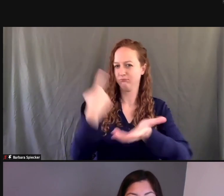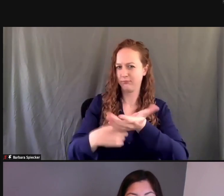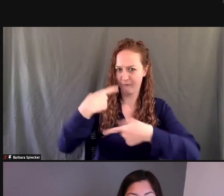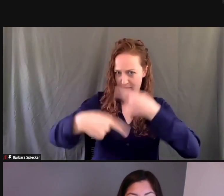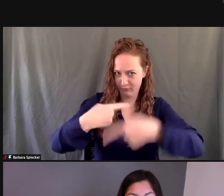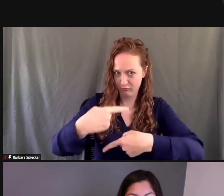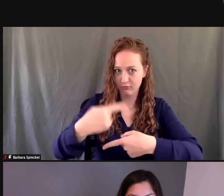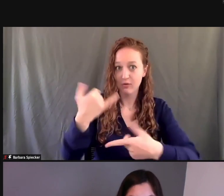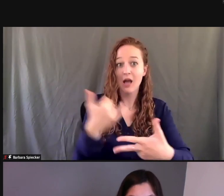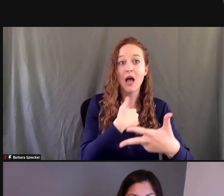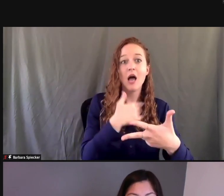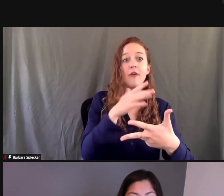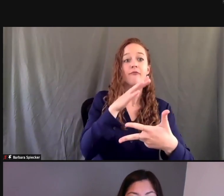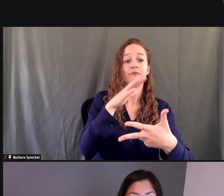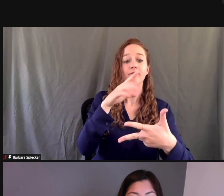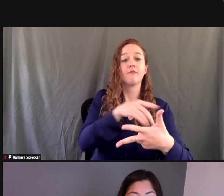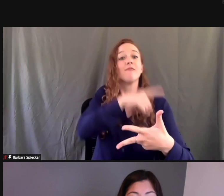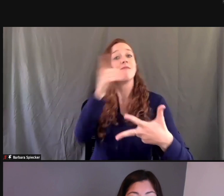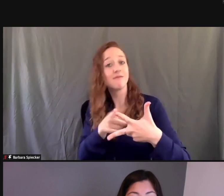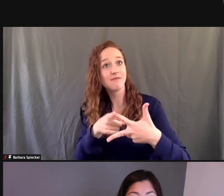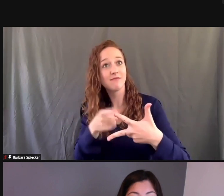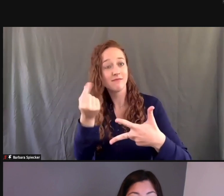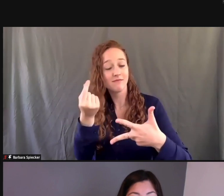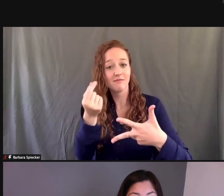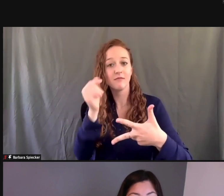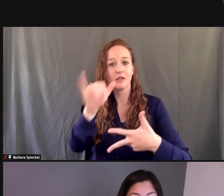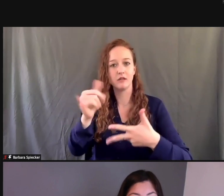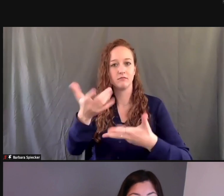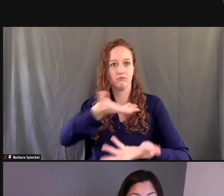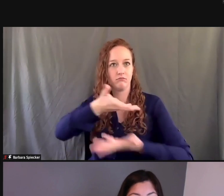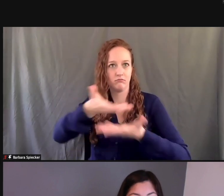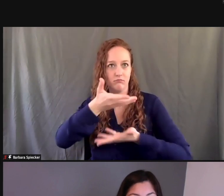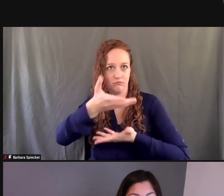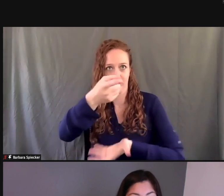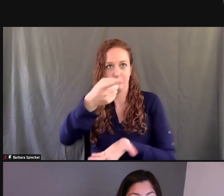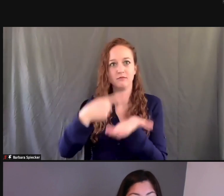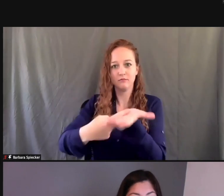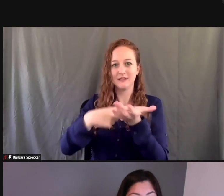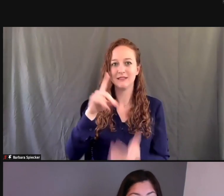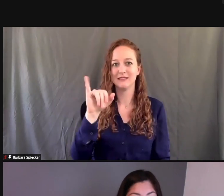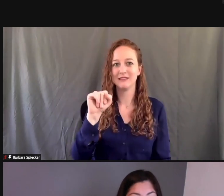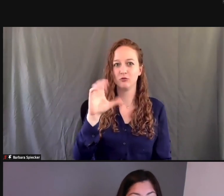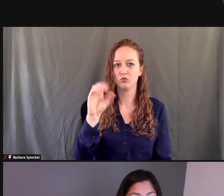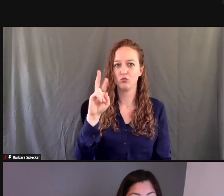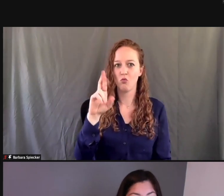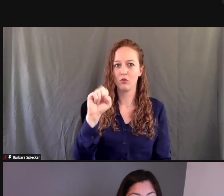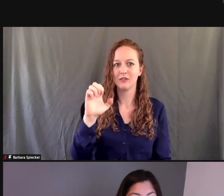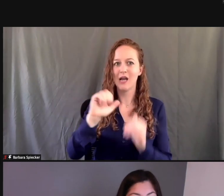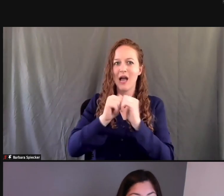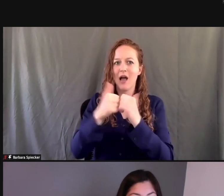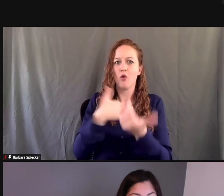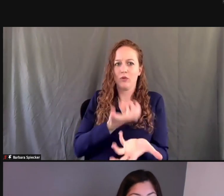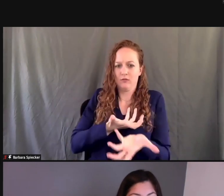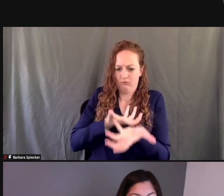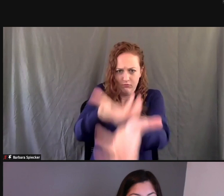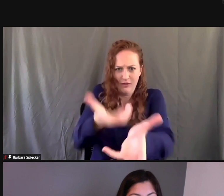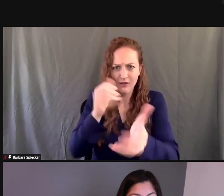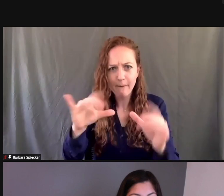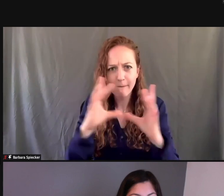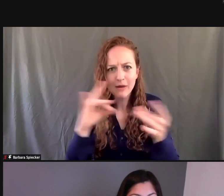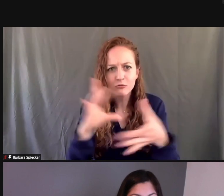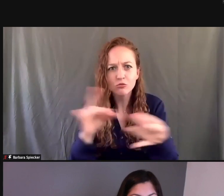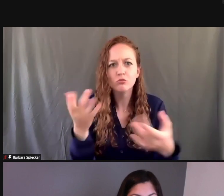like to spell, or my specific sign I use, this is just clearer. But over time, we have watched various